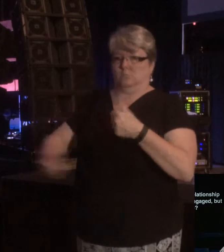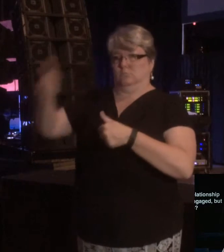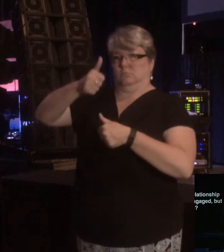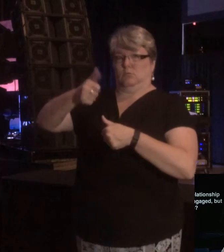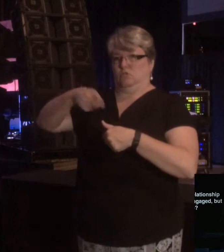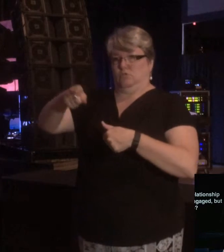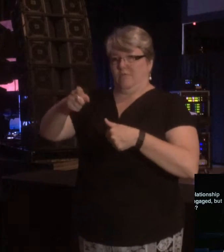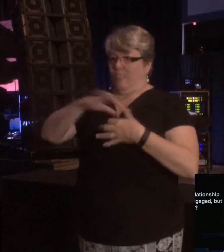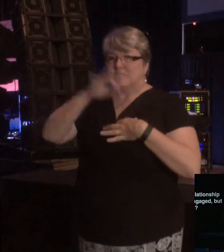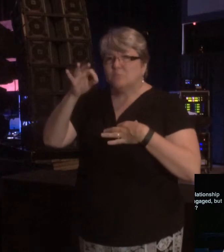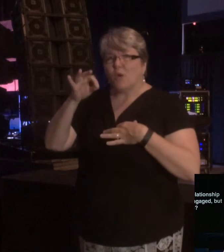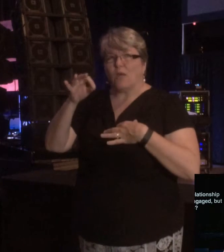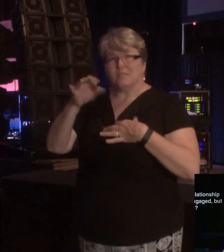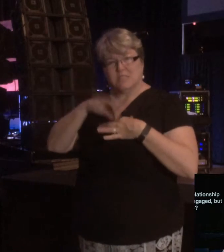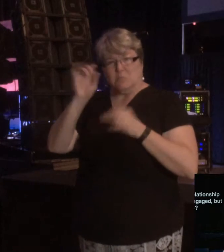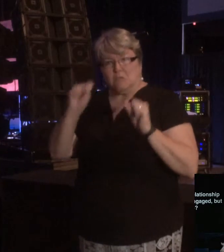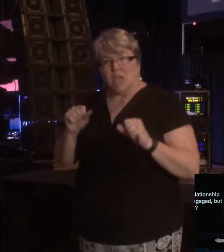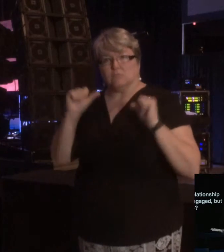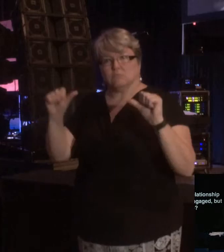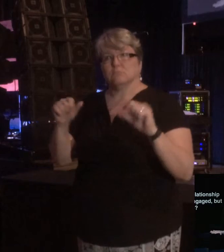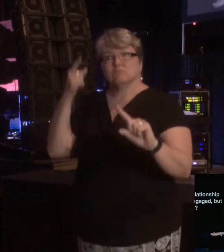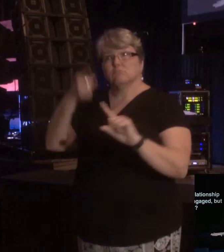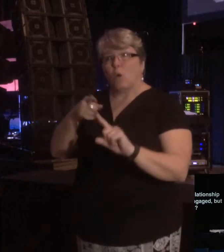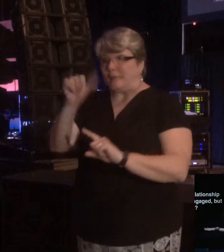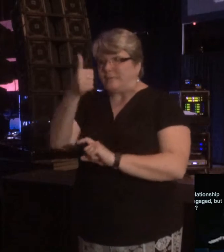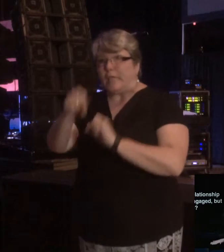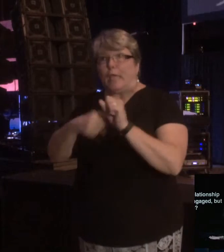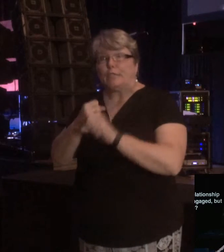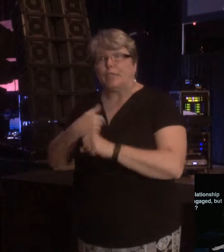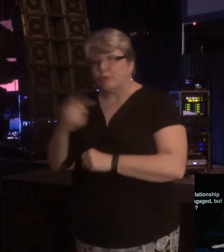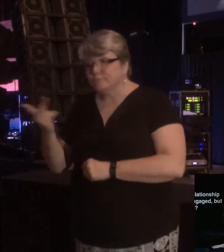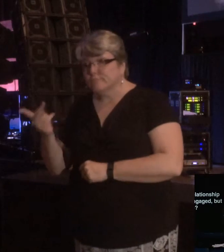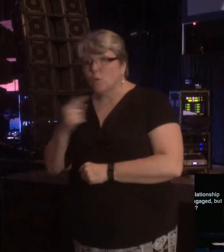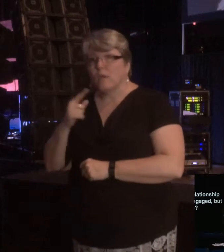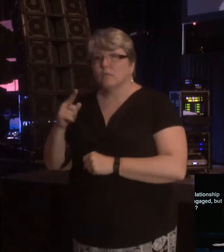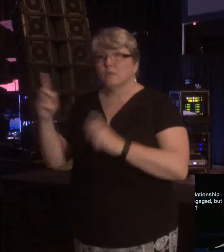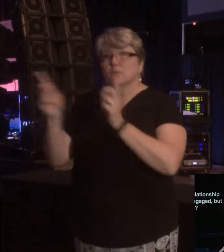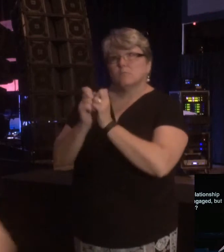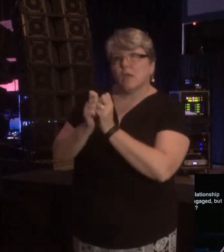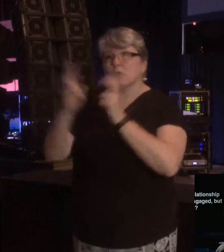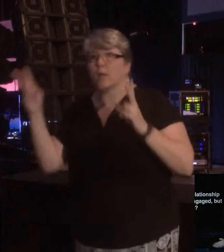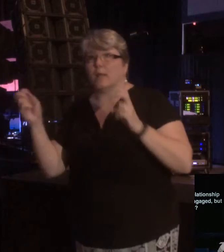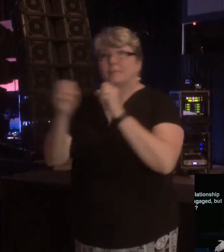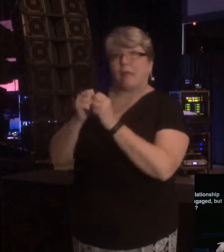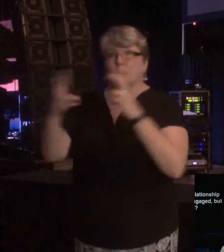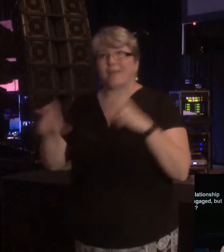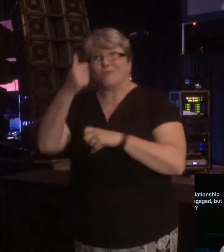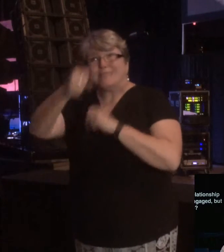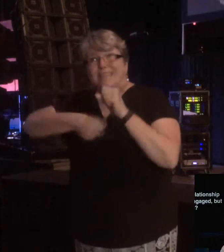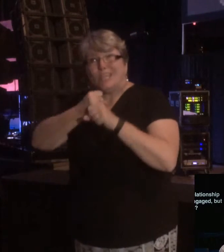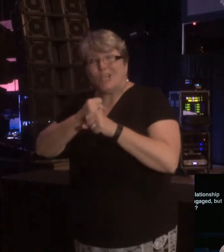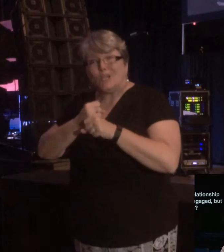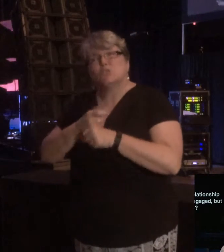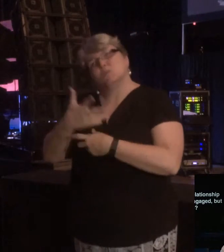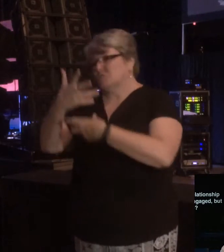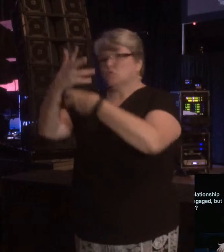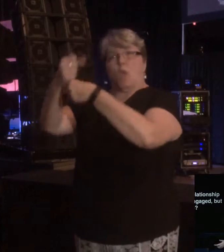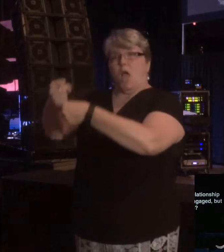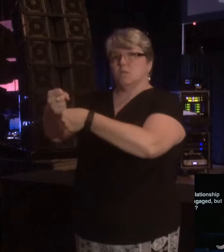or when that cutoff is. There's not a magic number, and that's where you have to continue to lean into the